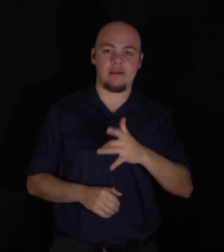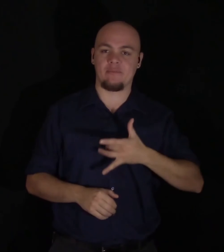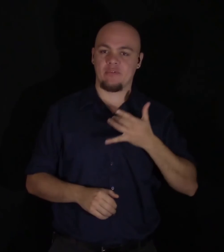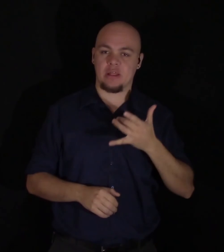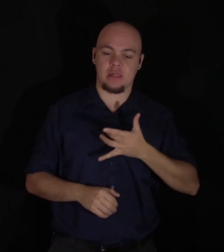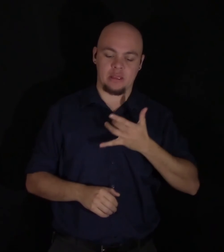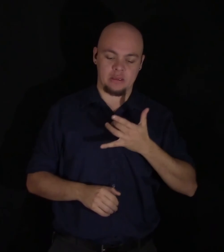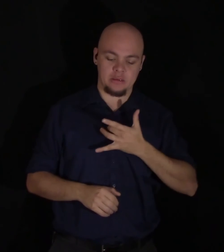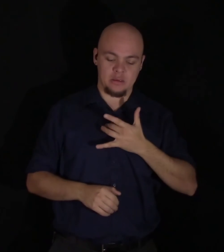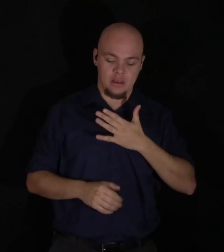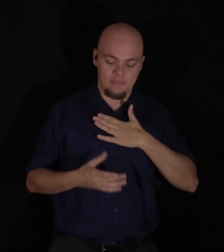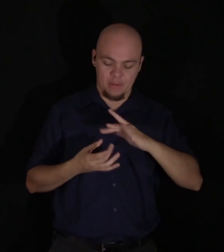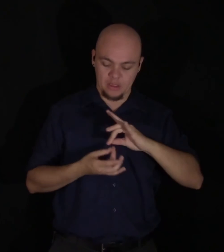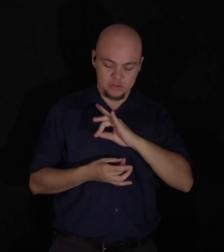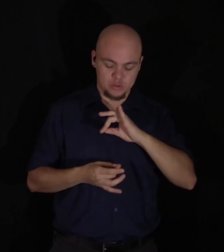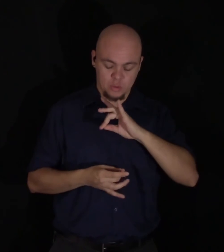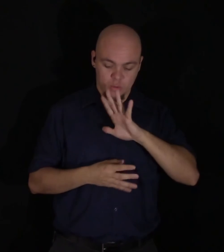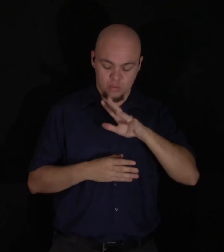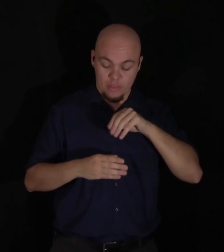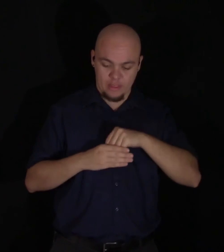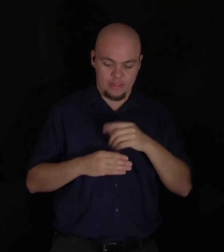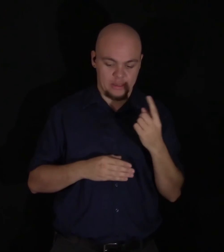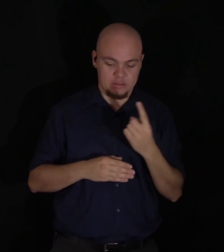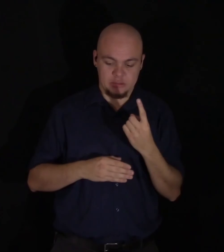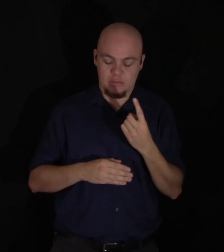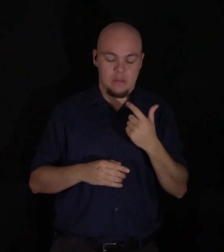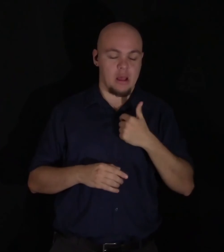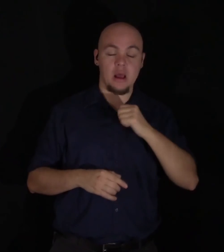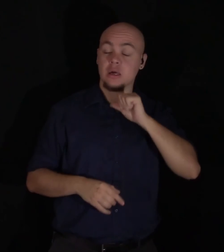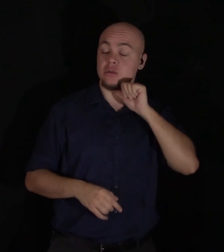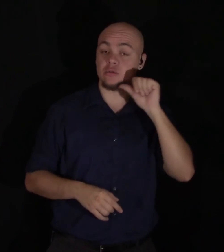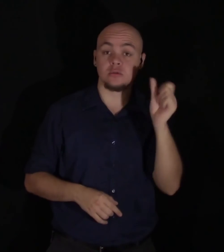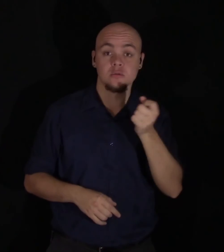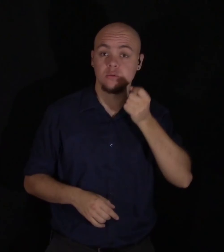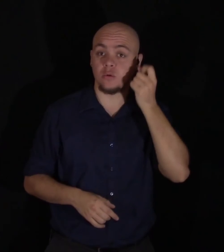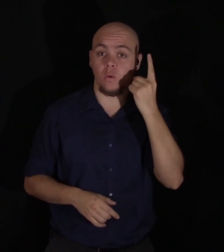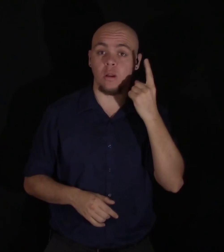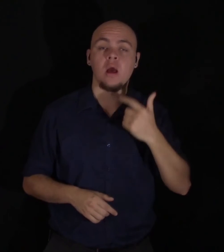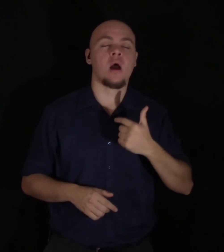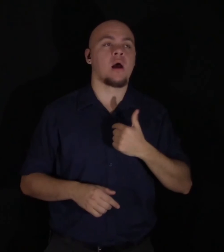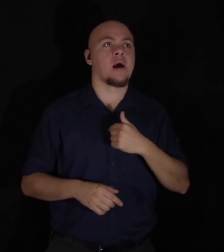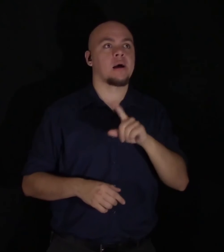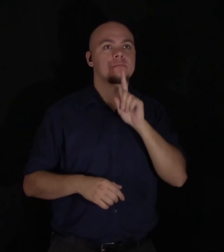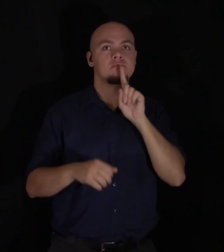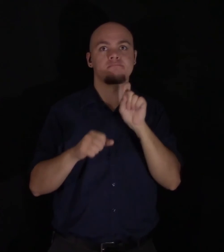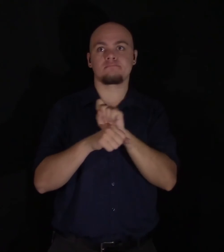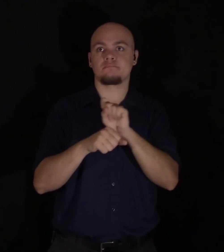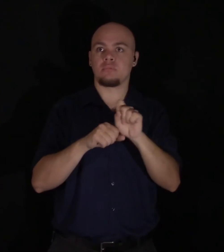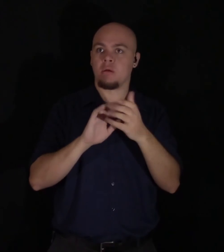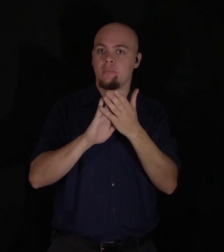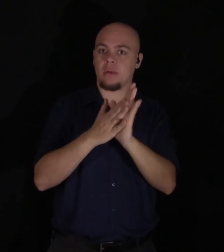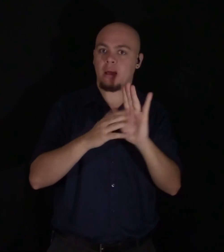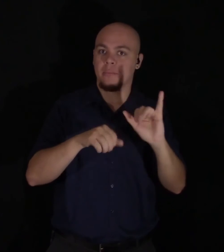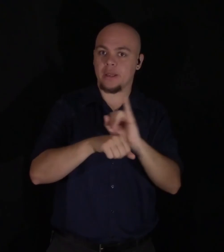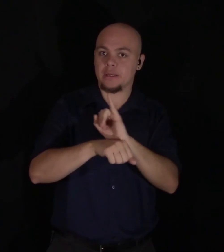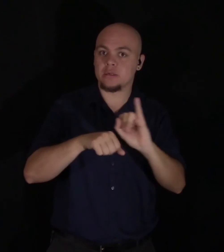in my soul which I do not understand. I am practically industrious, painstaking,